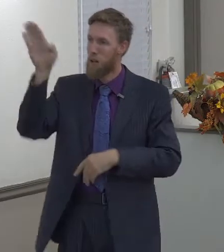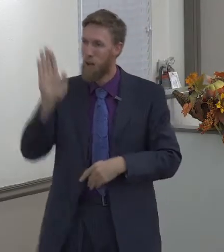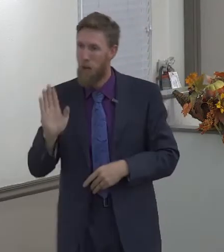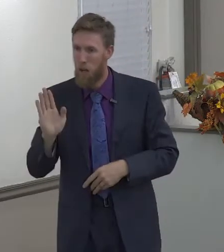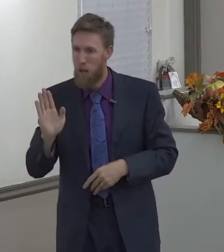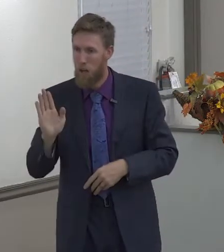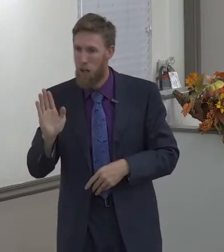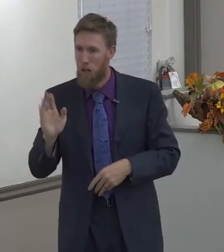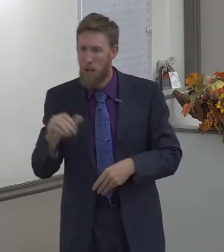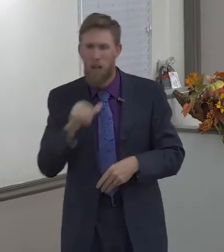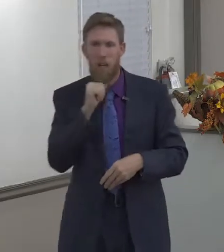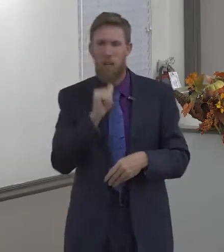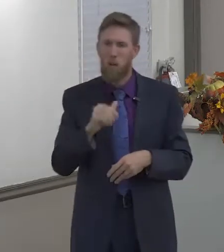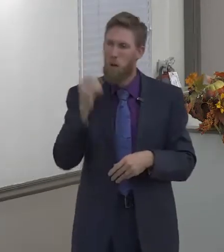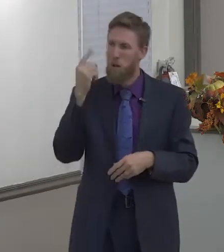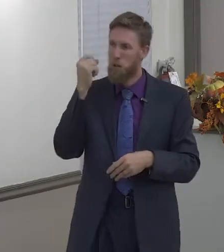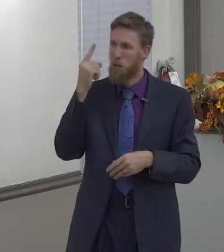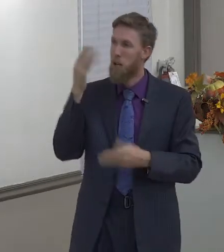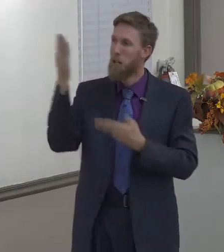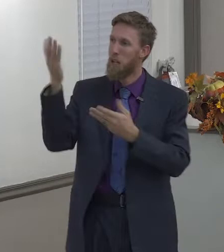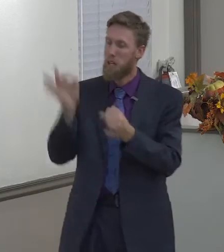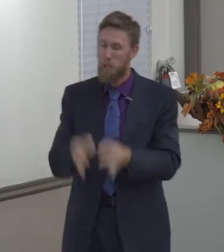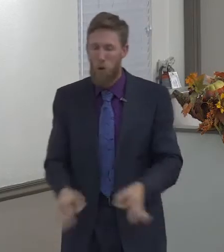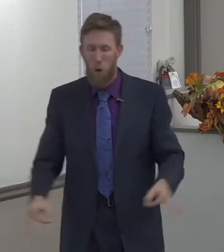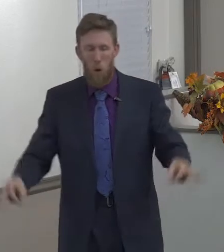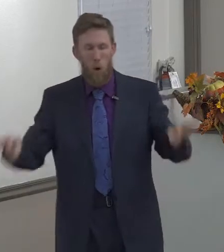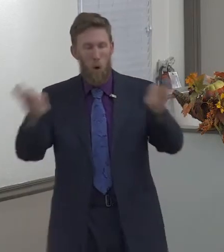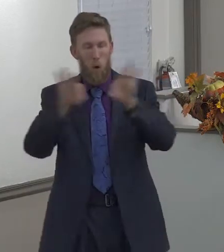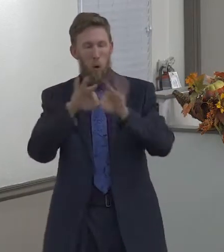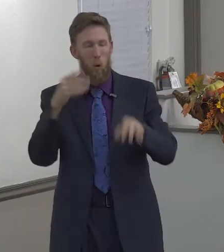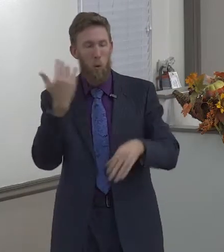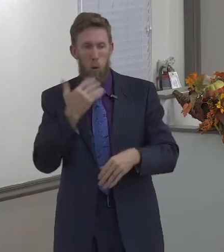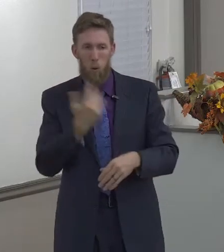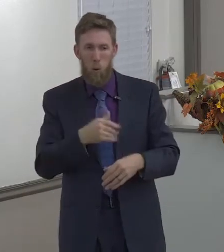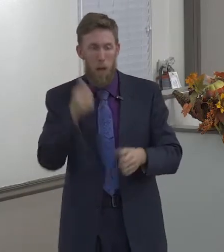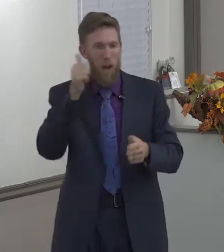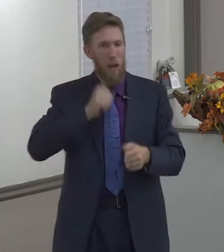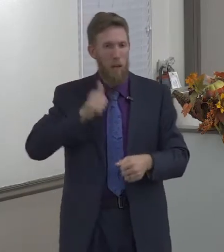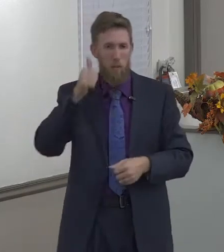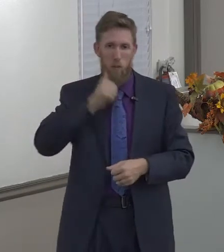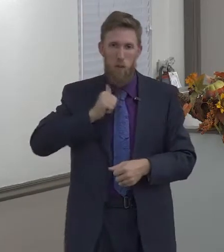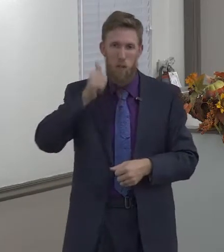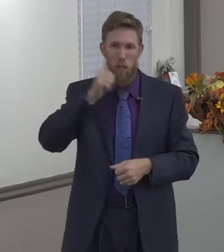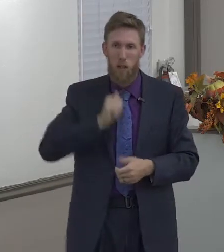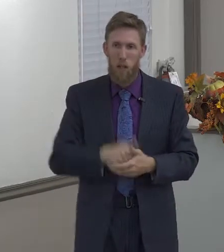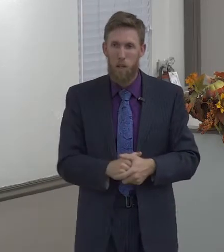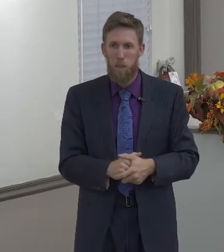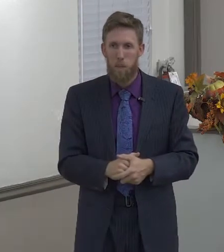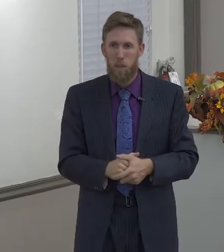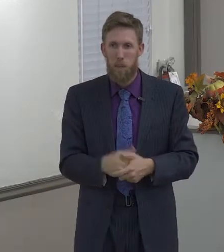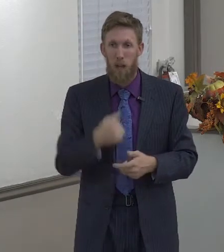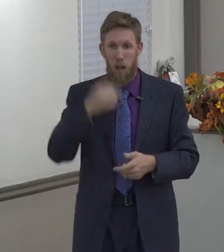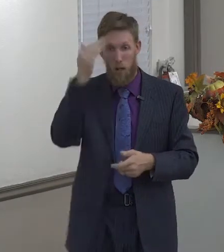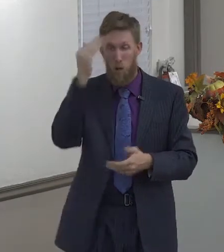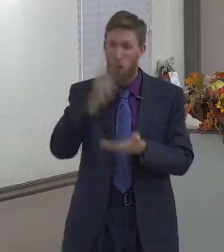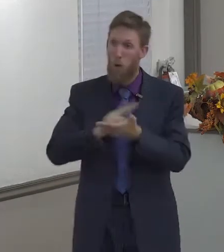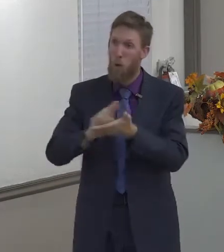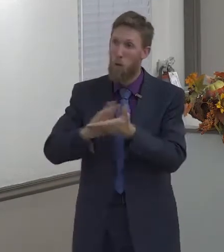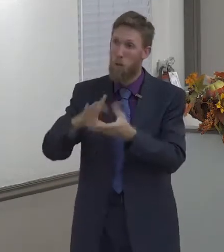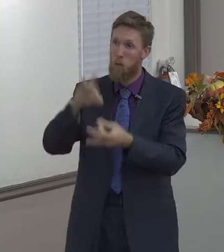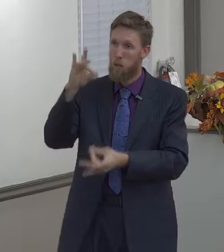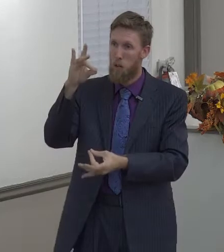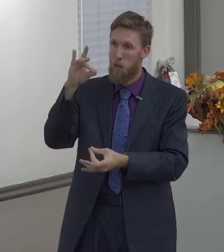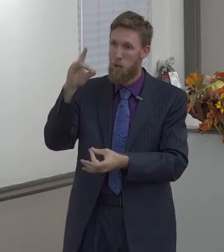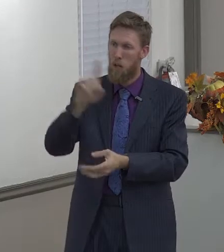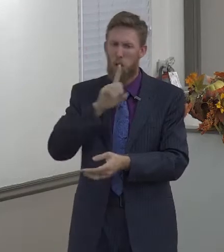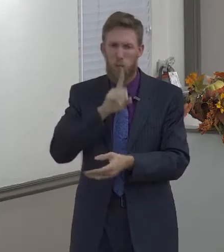is incredibly important. I believe one of the reasons Jesus told His disciples to stay and not to leave Jerusalem